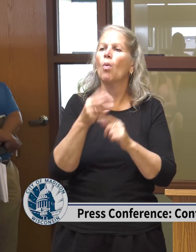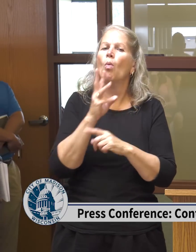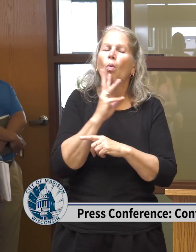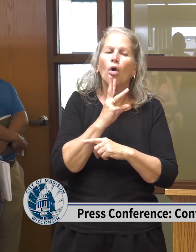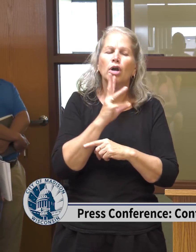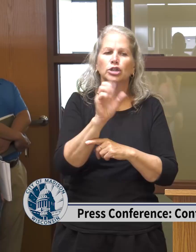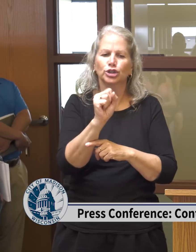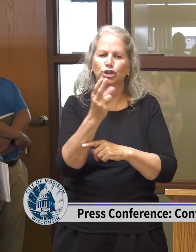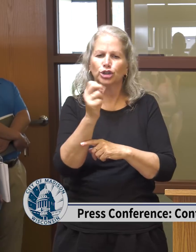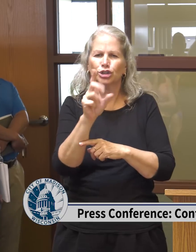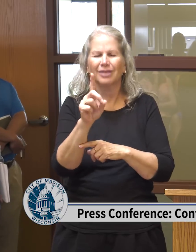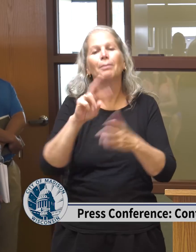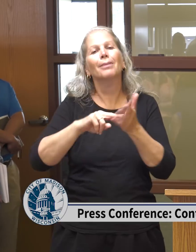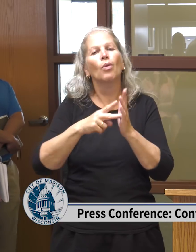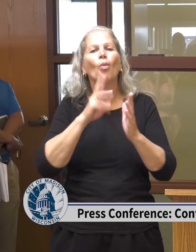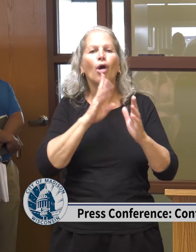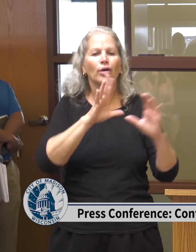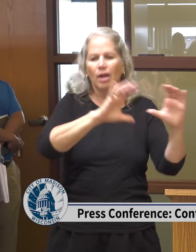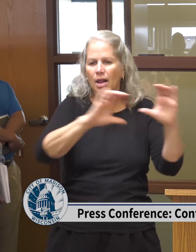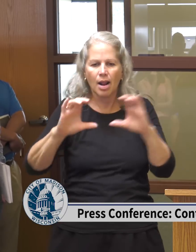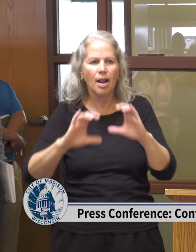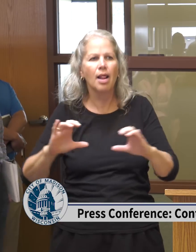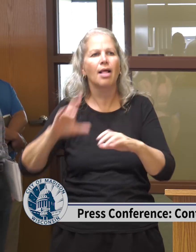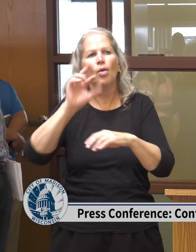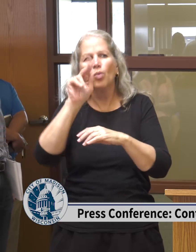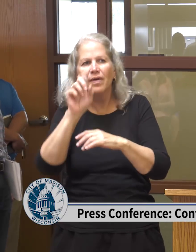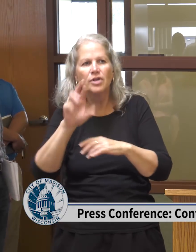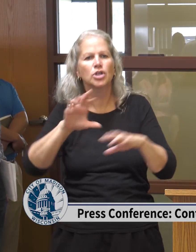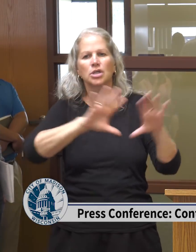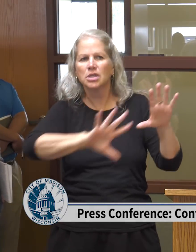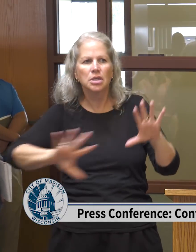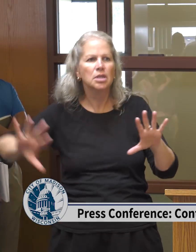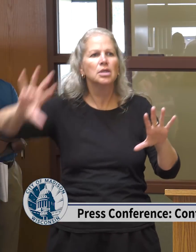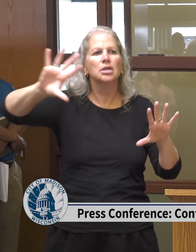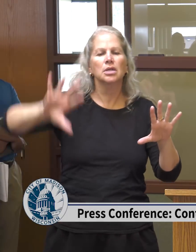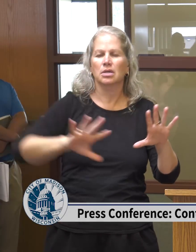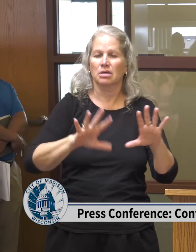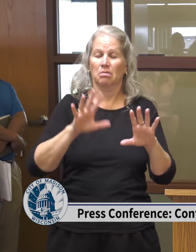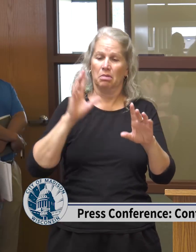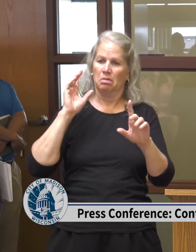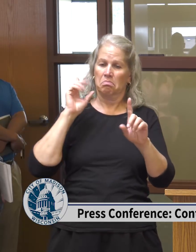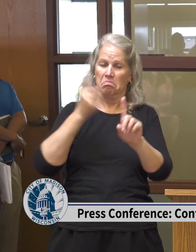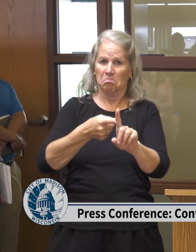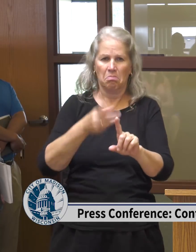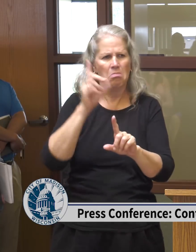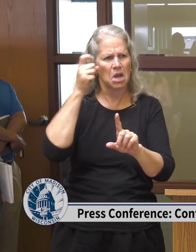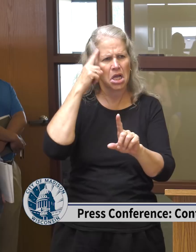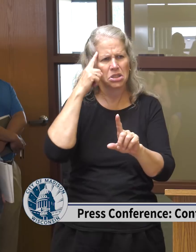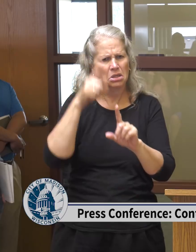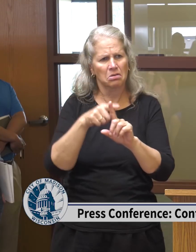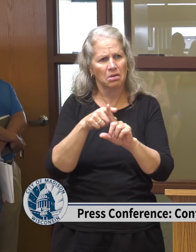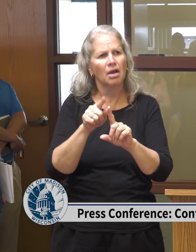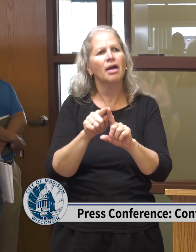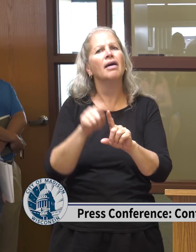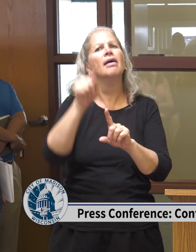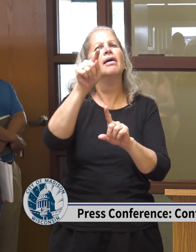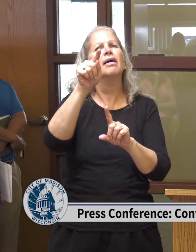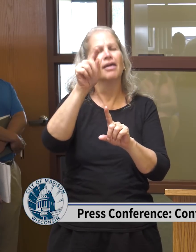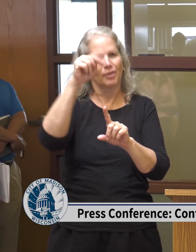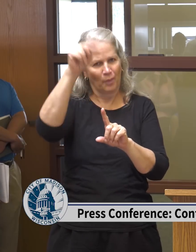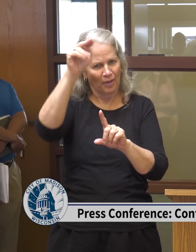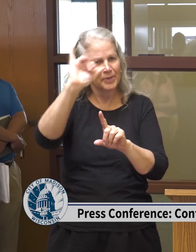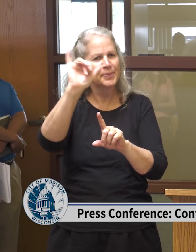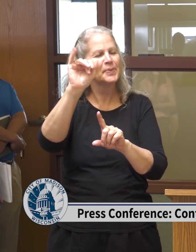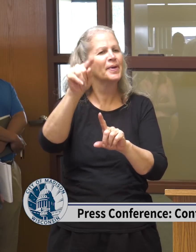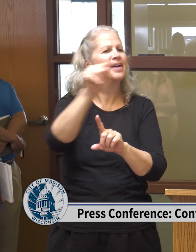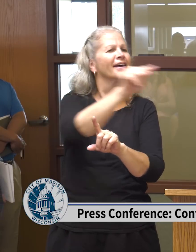it's not just the city of Madison, but it's the areas to our north and to our west where those lands